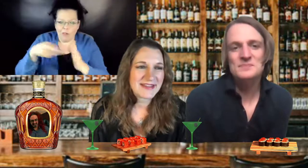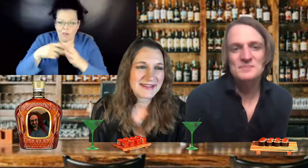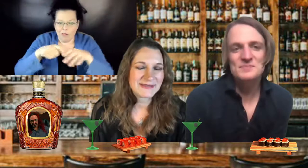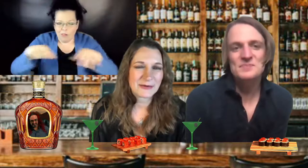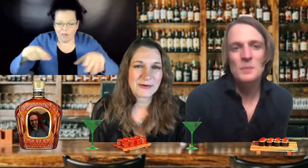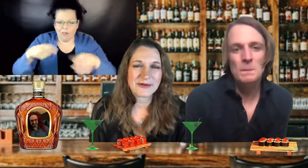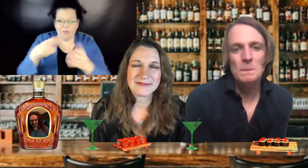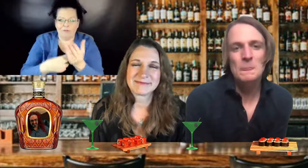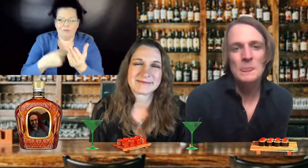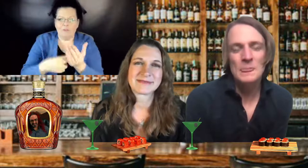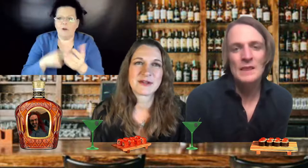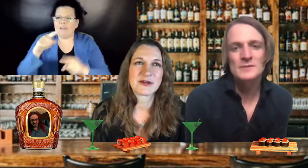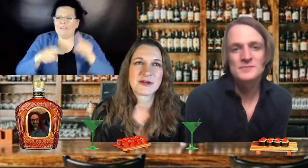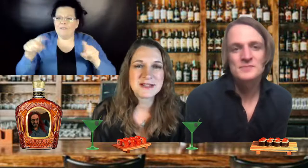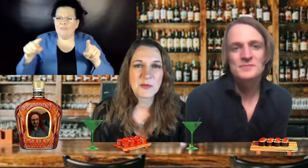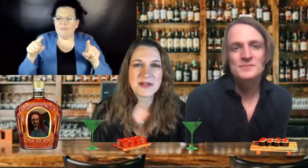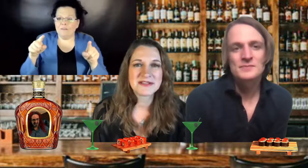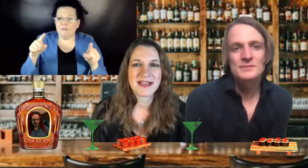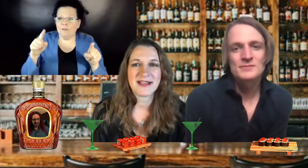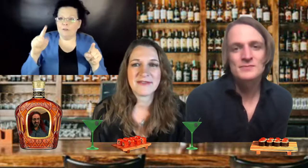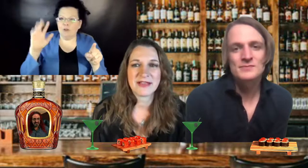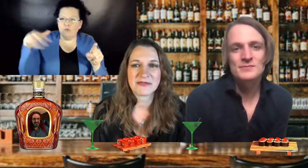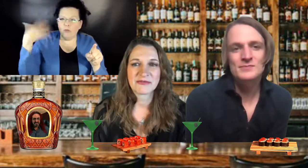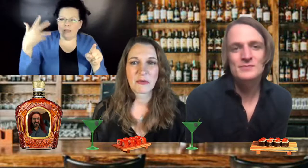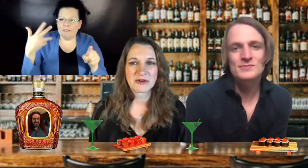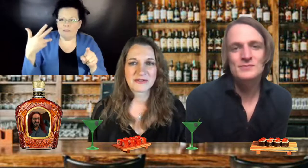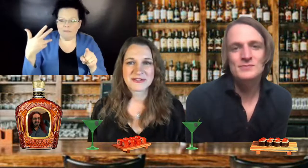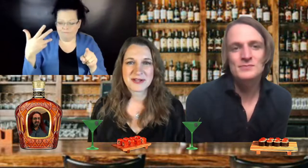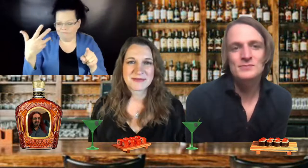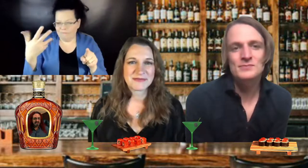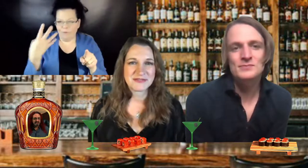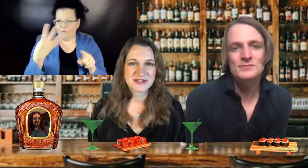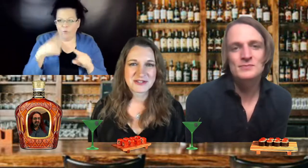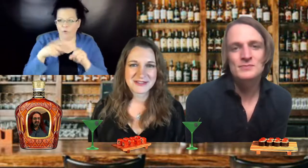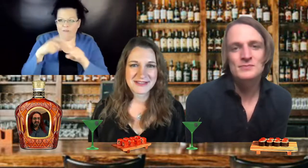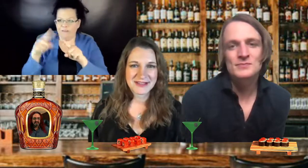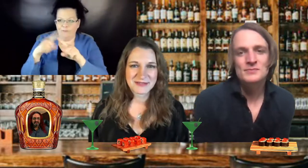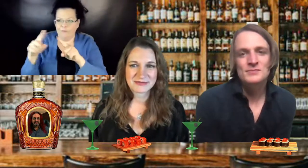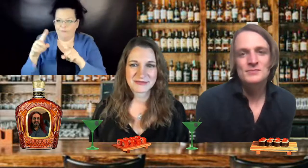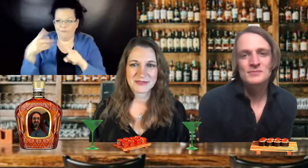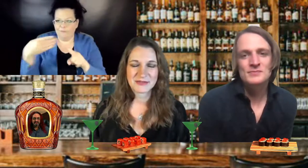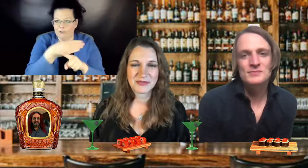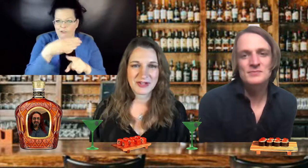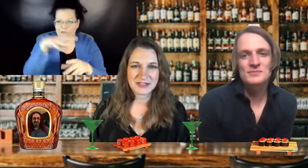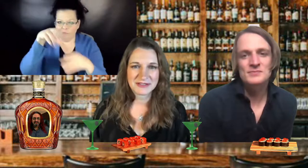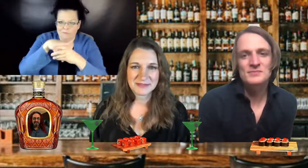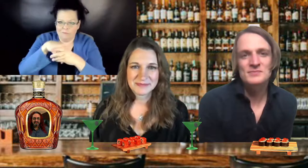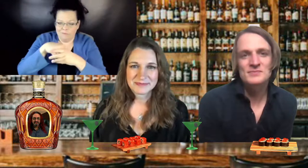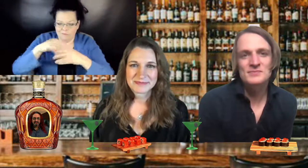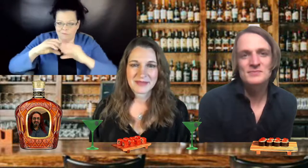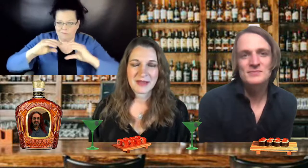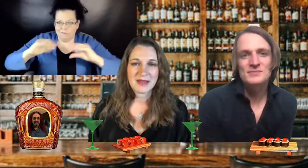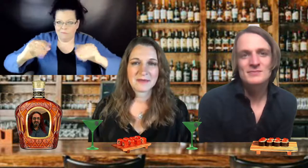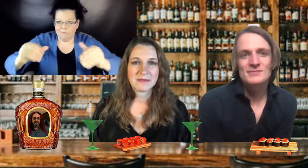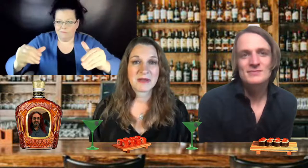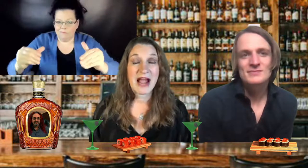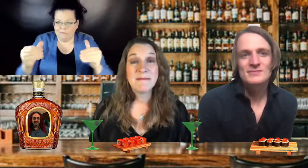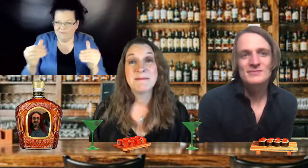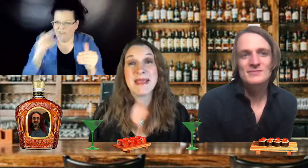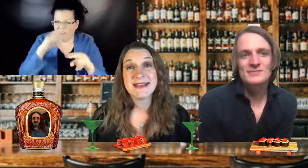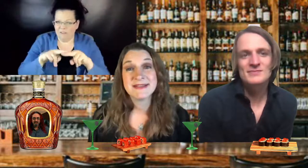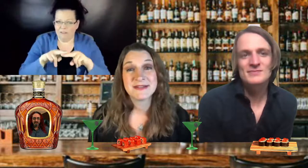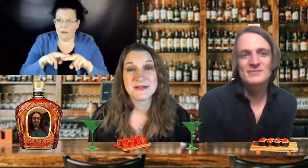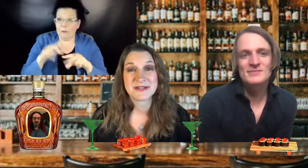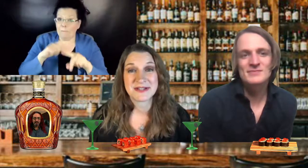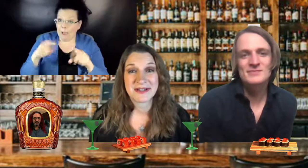different things, or the crazy ones that have like four different types of fish. I think that's fun. But I've